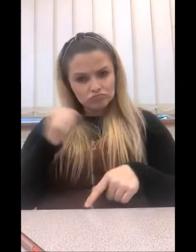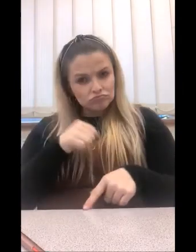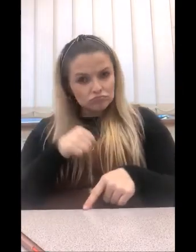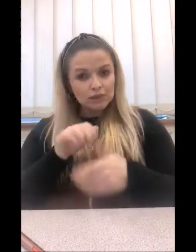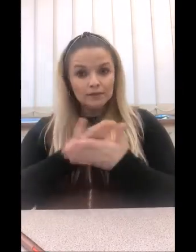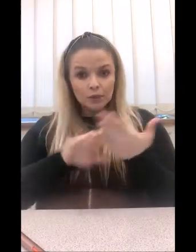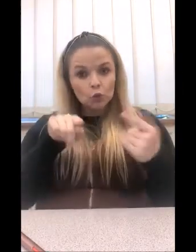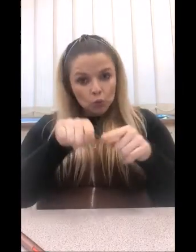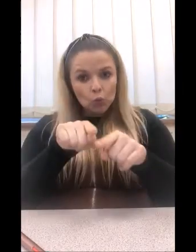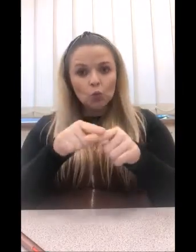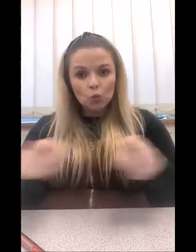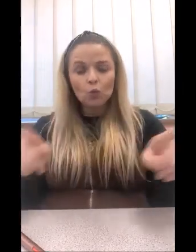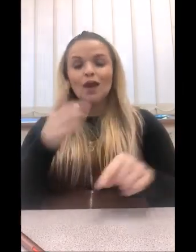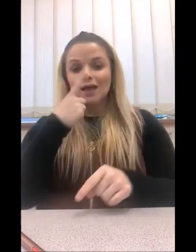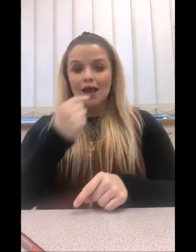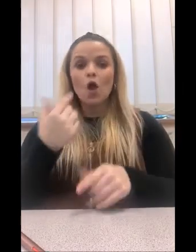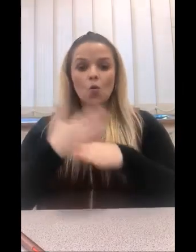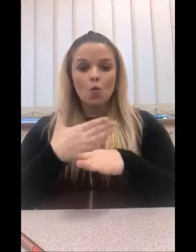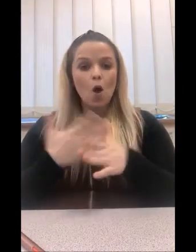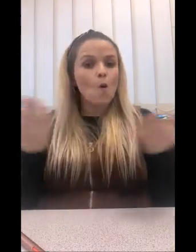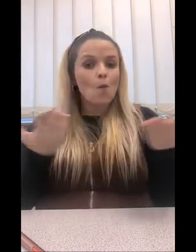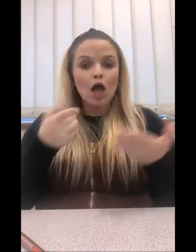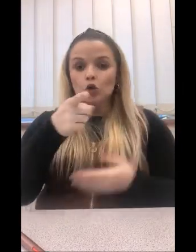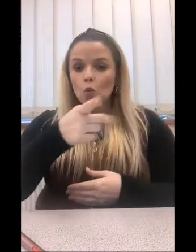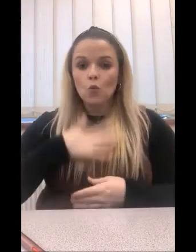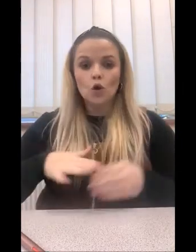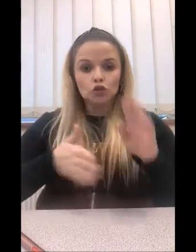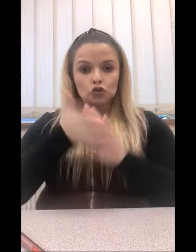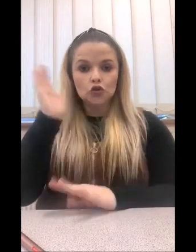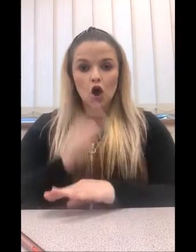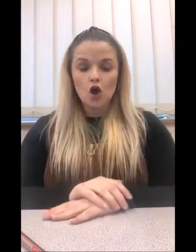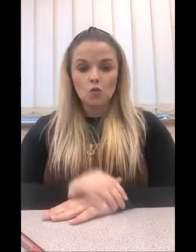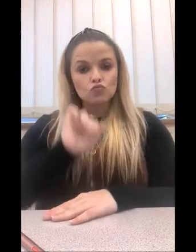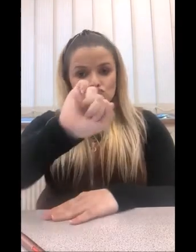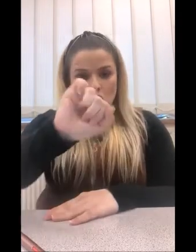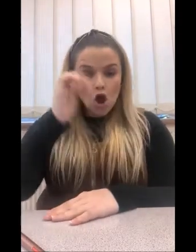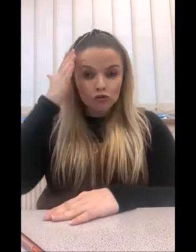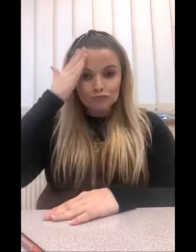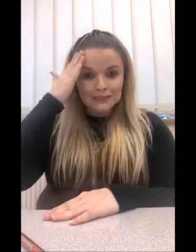here, and you can work here, yes, which means you can work